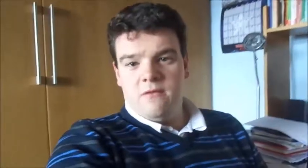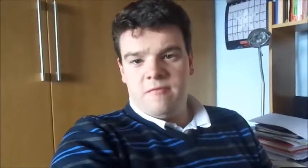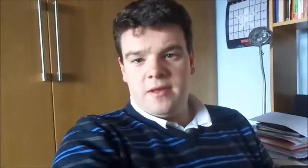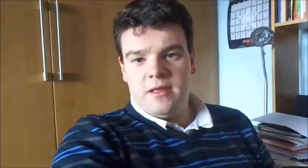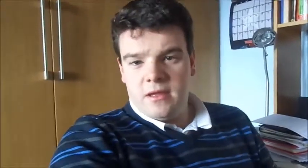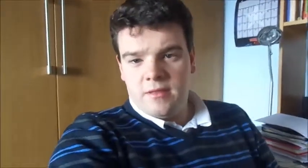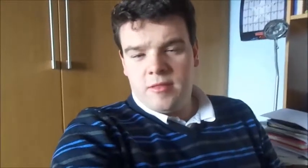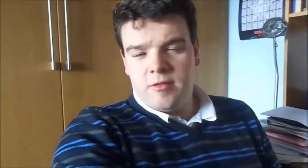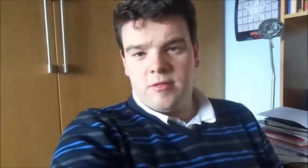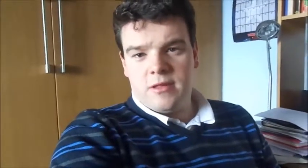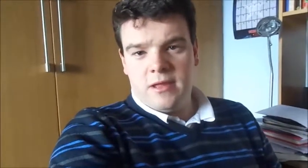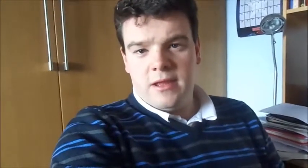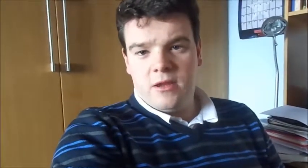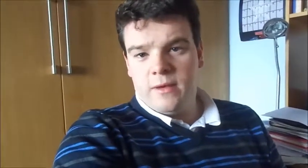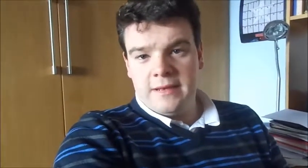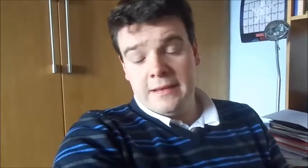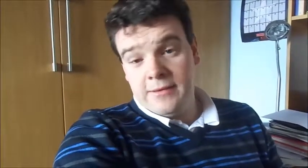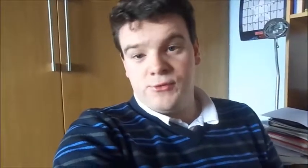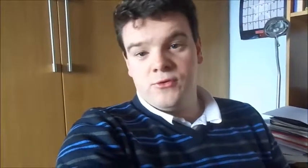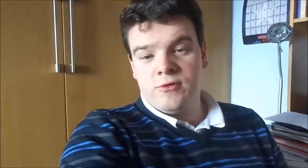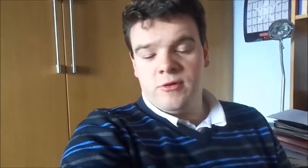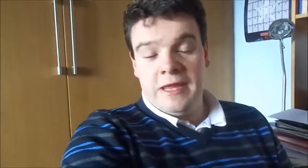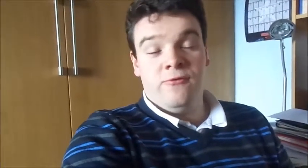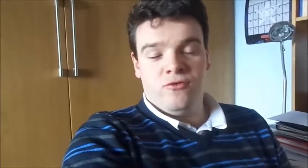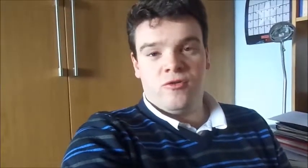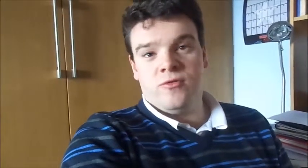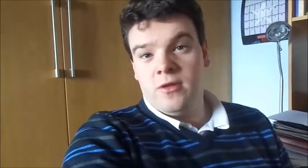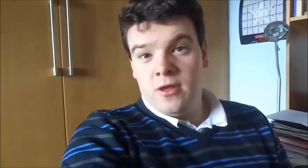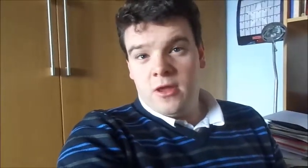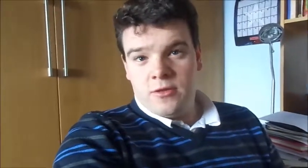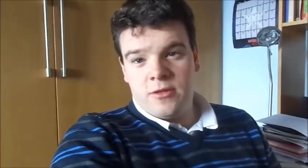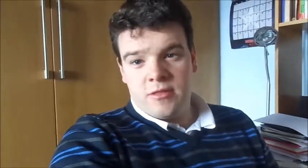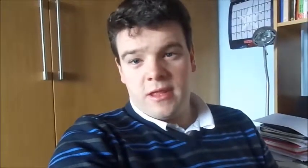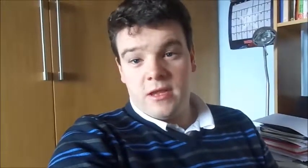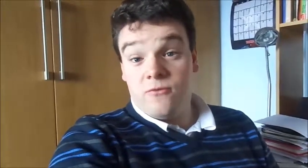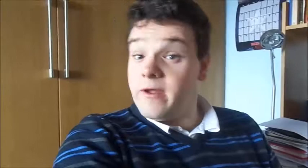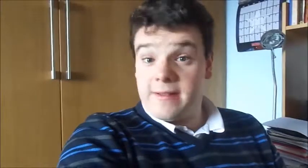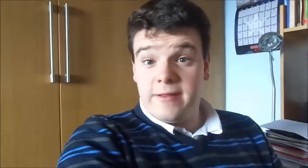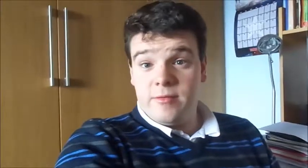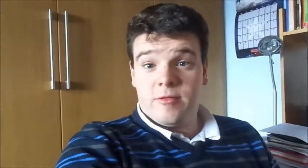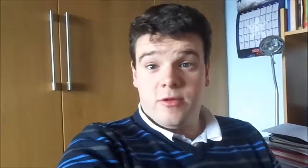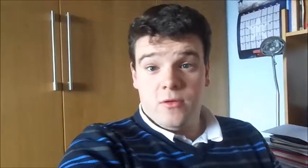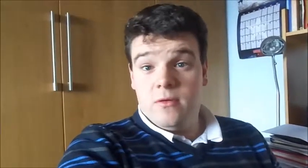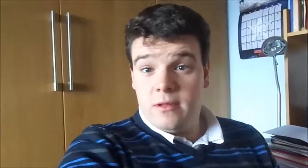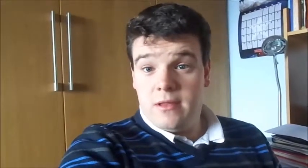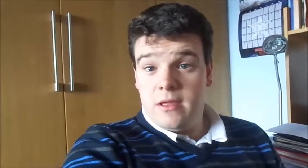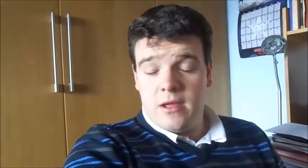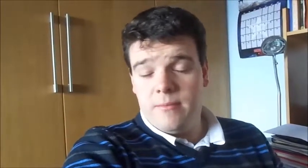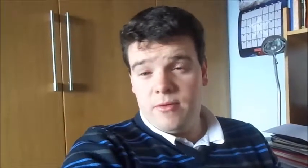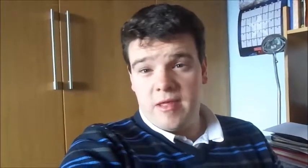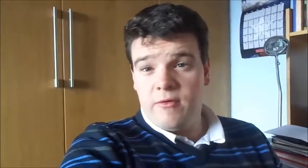Hello everybody, this is just a quick little introduction to say congratulations to Prince Harry